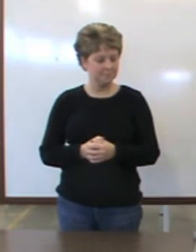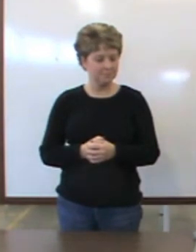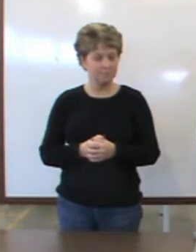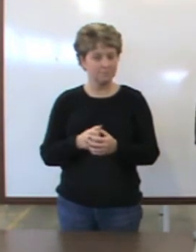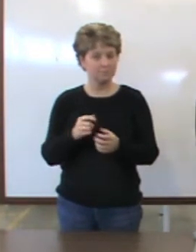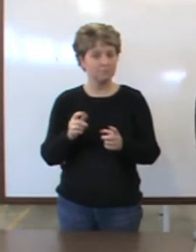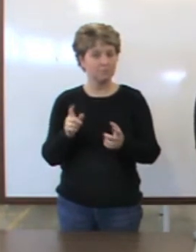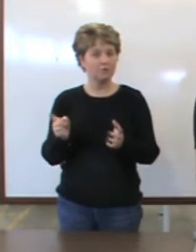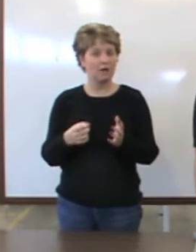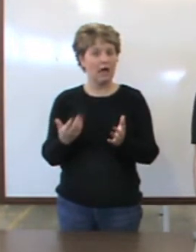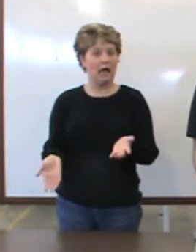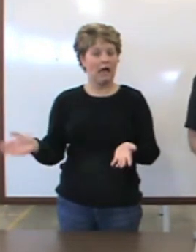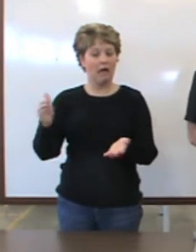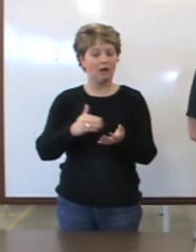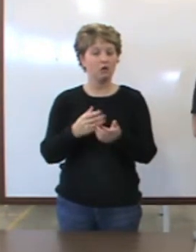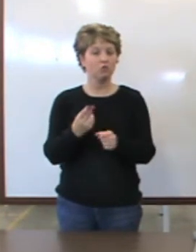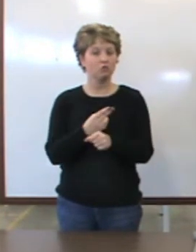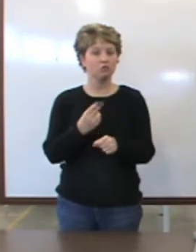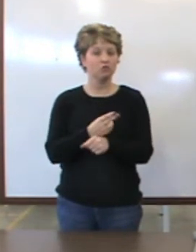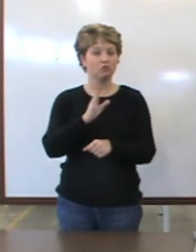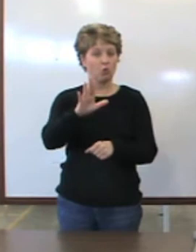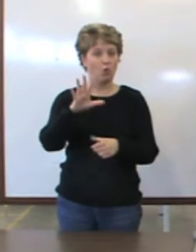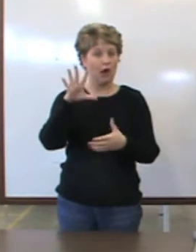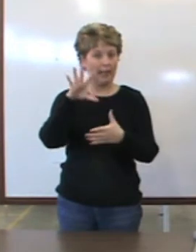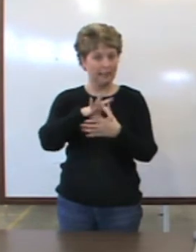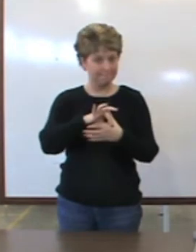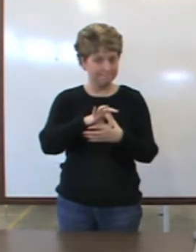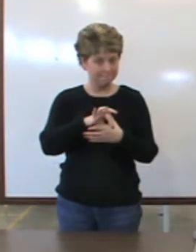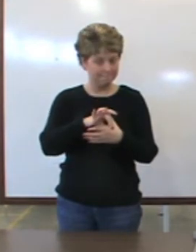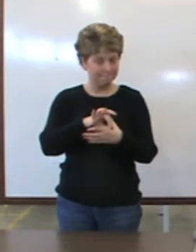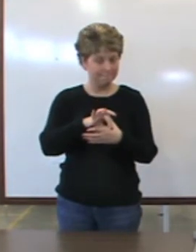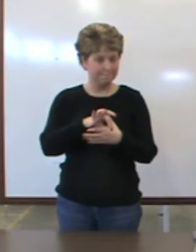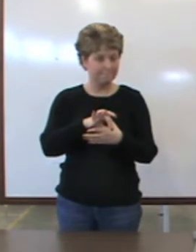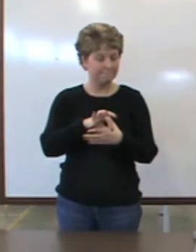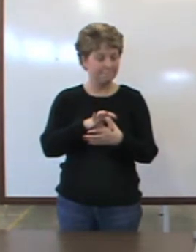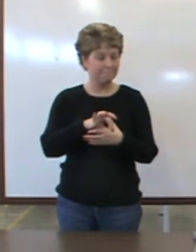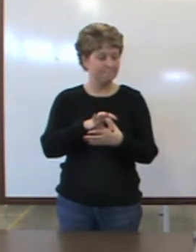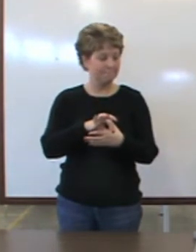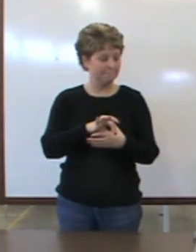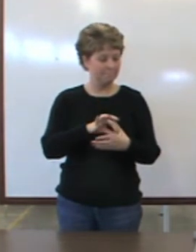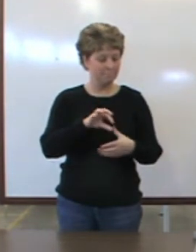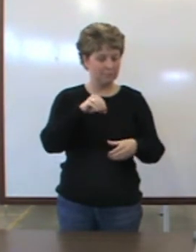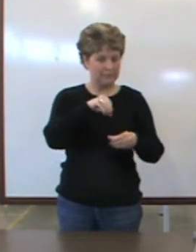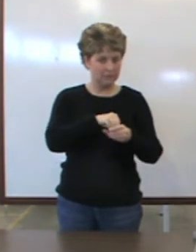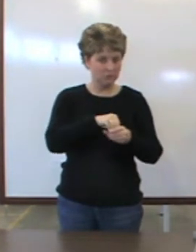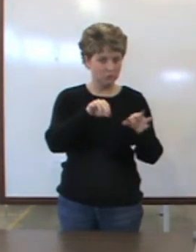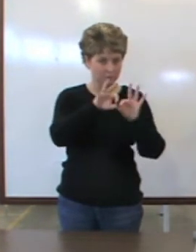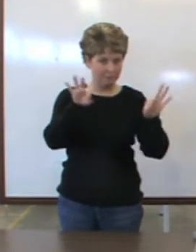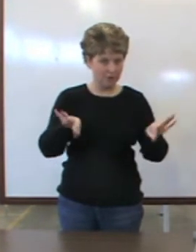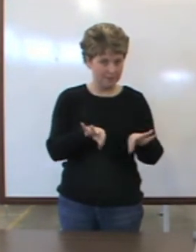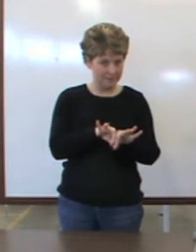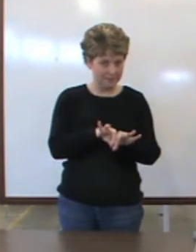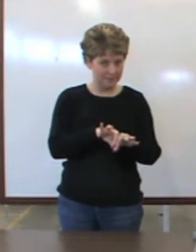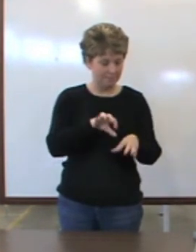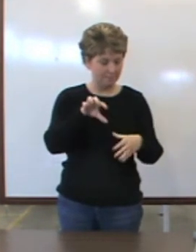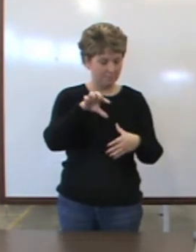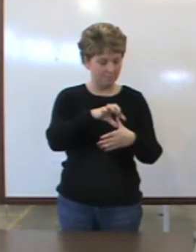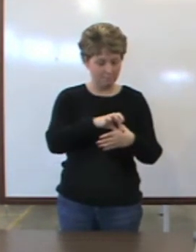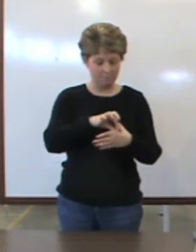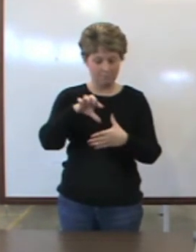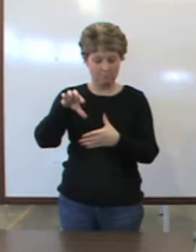And once again, using your lock or your clips, put those into your frame.